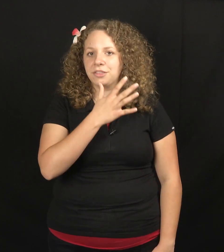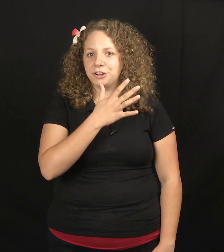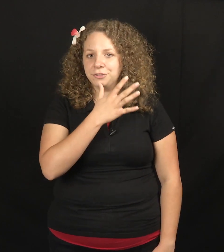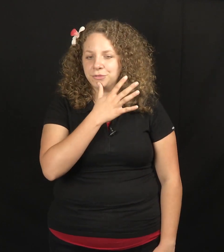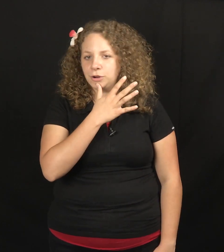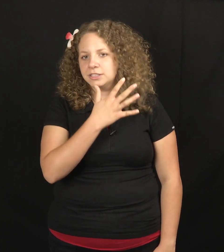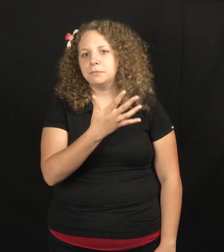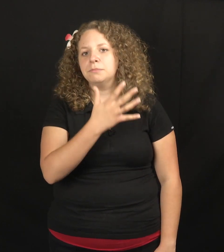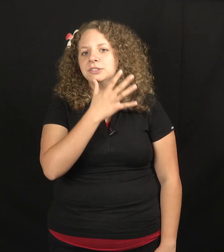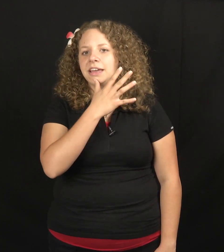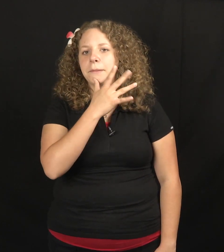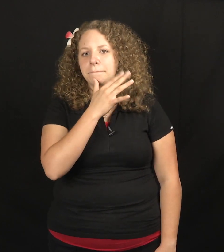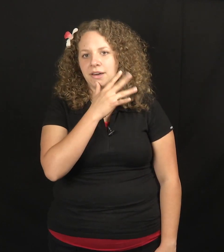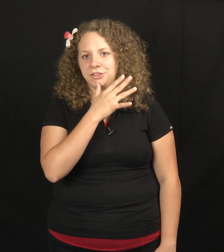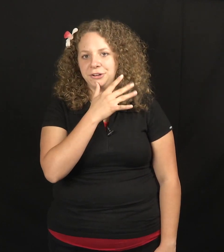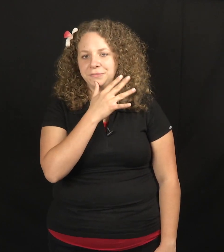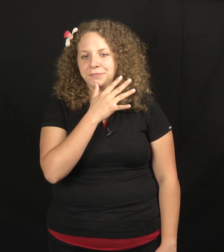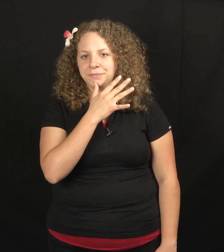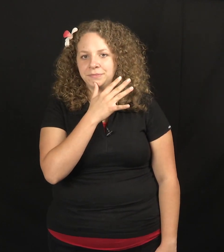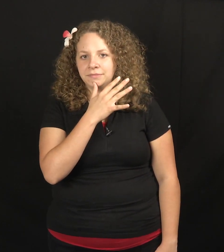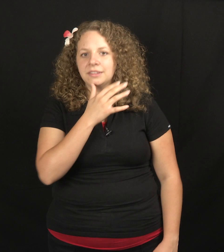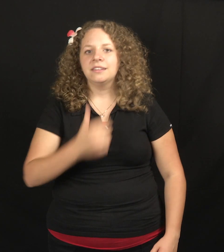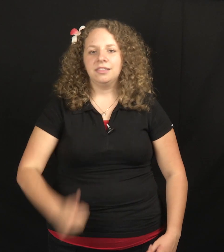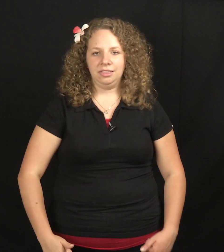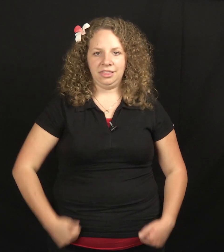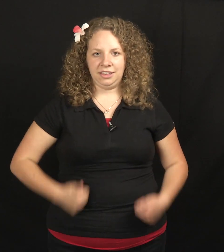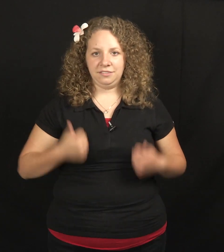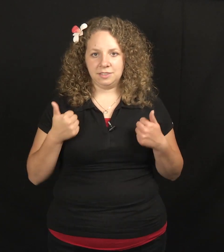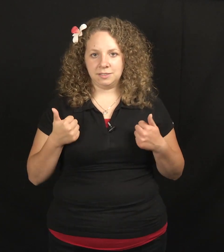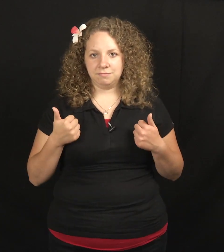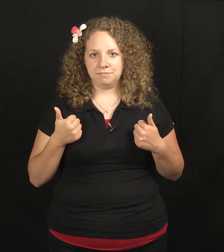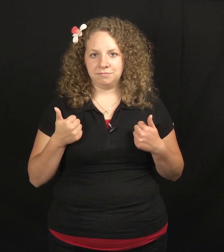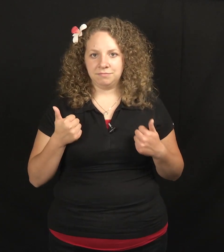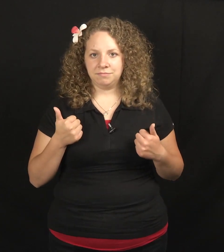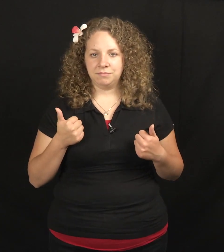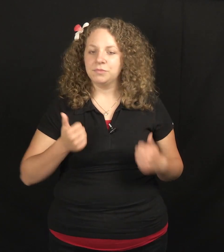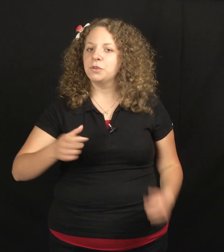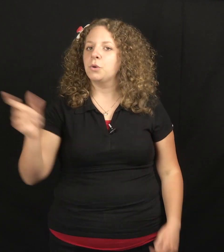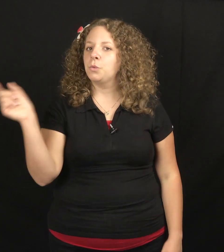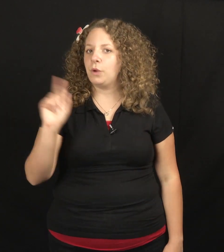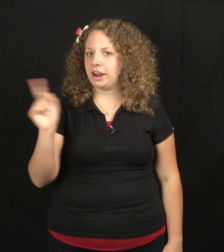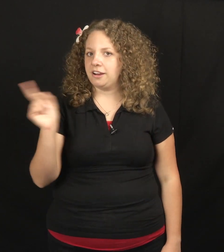mother, or some people say mother, lives, where,